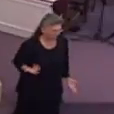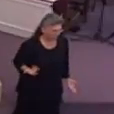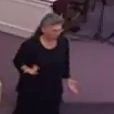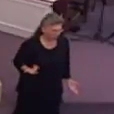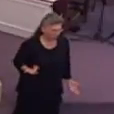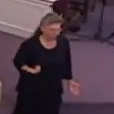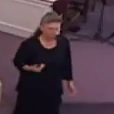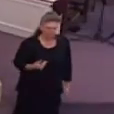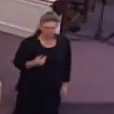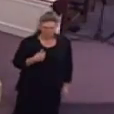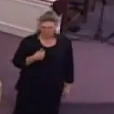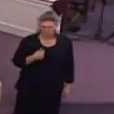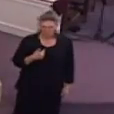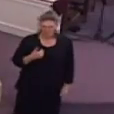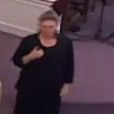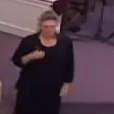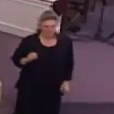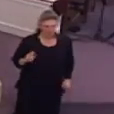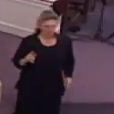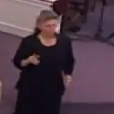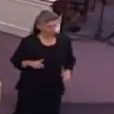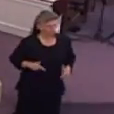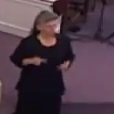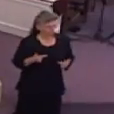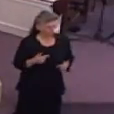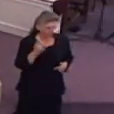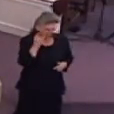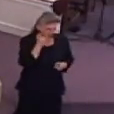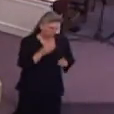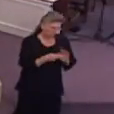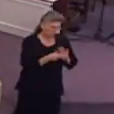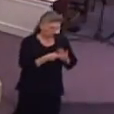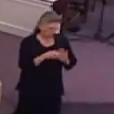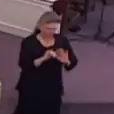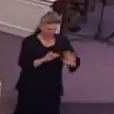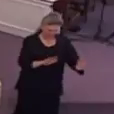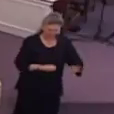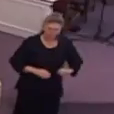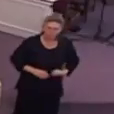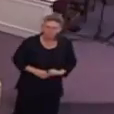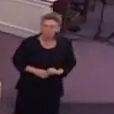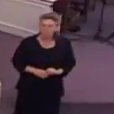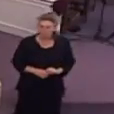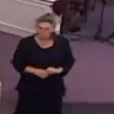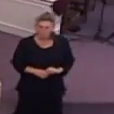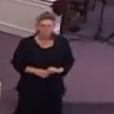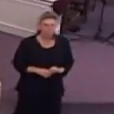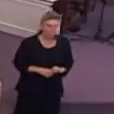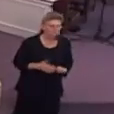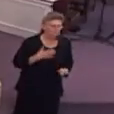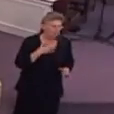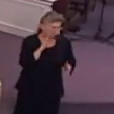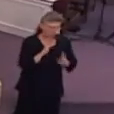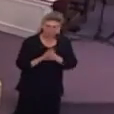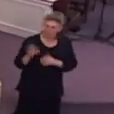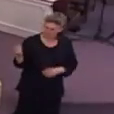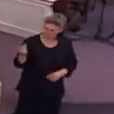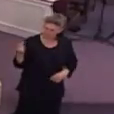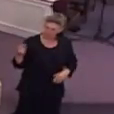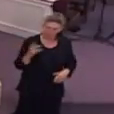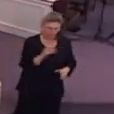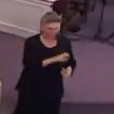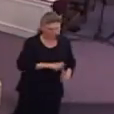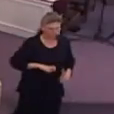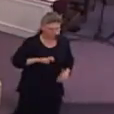I've had the opportunities in life, if you call it that, amen, my wife and I, we have moved